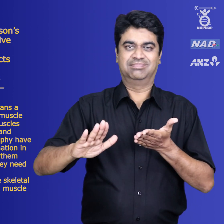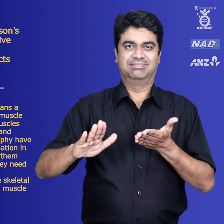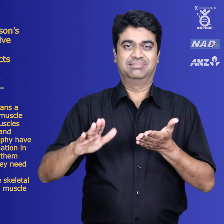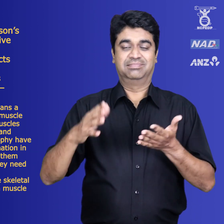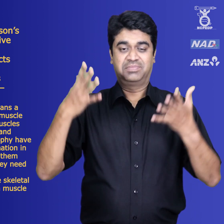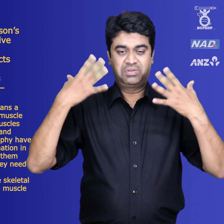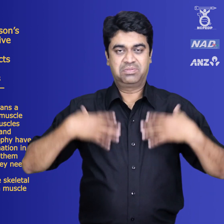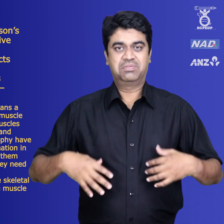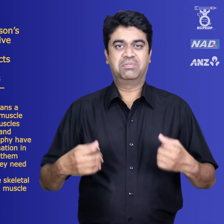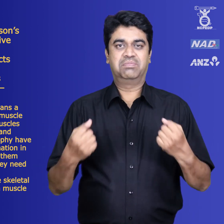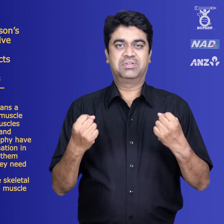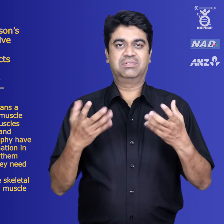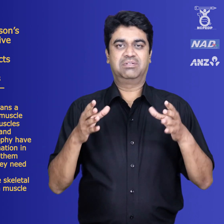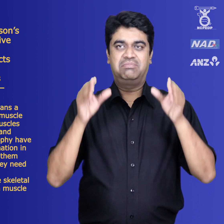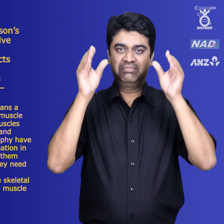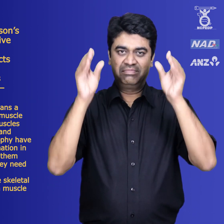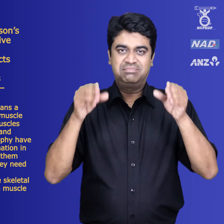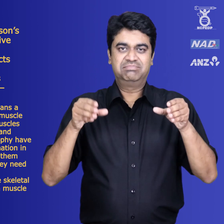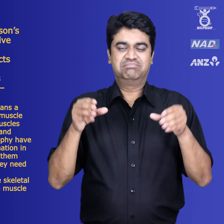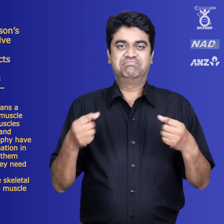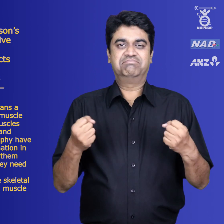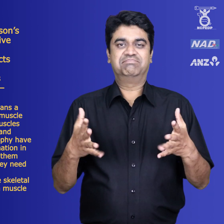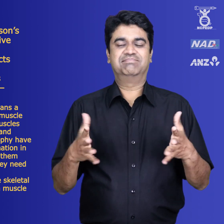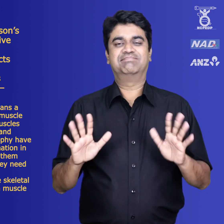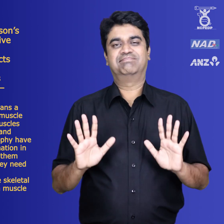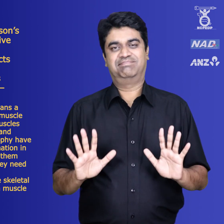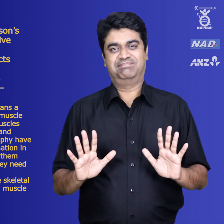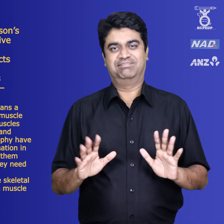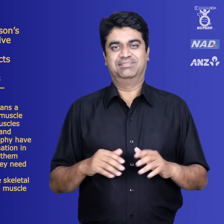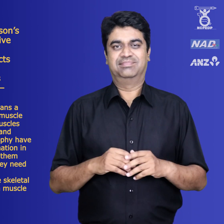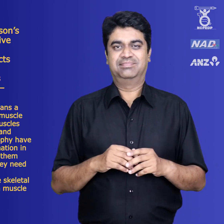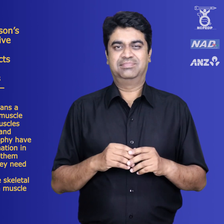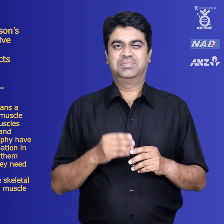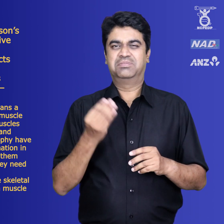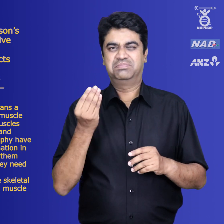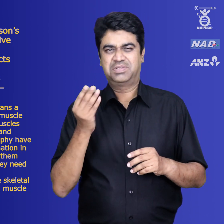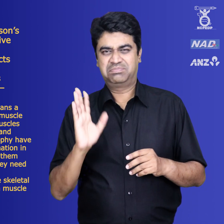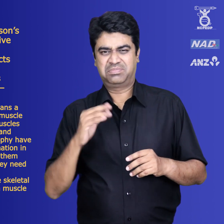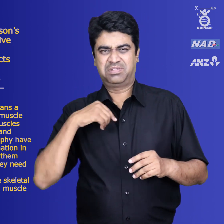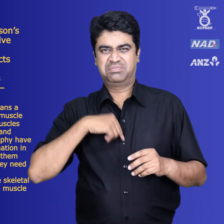muscle proteins, and the death of muscle cells and tissue.